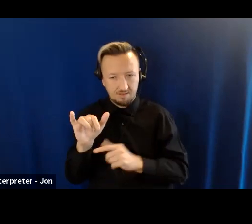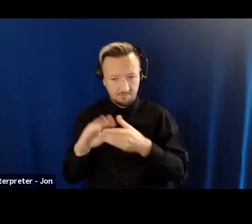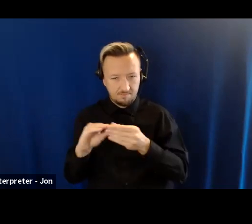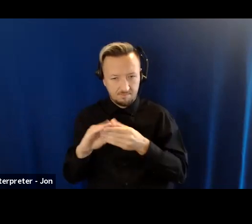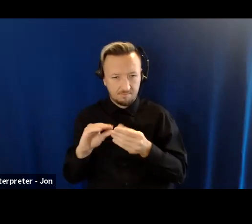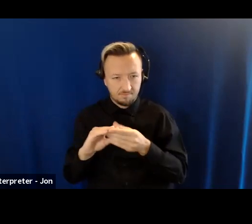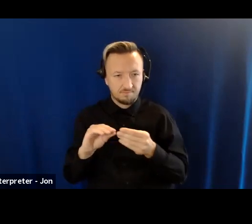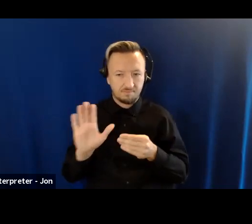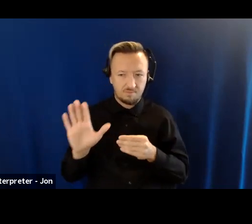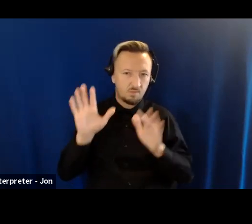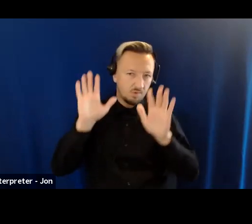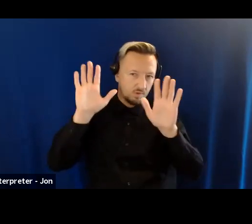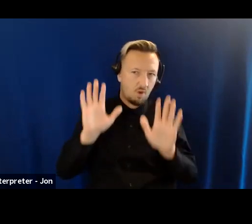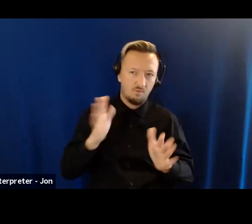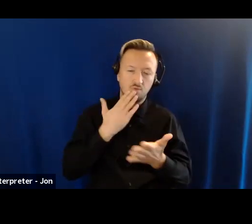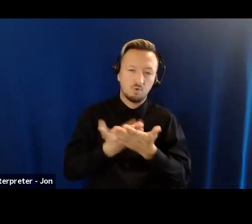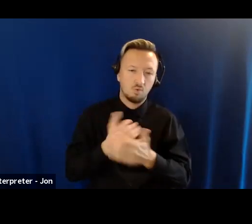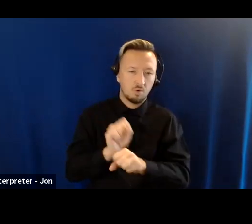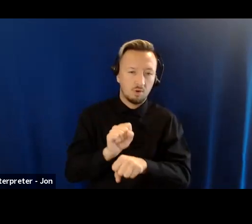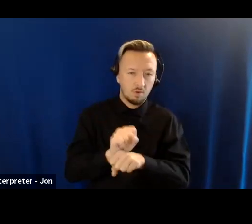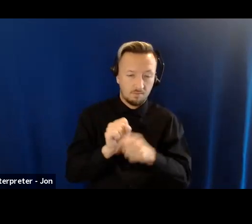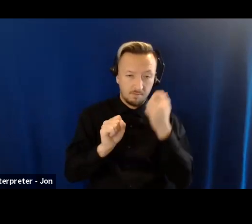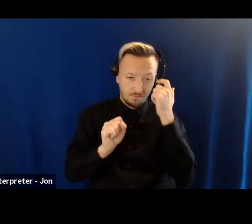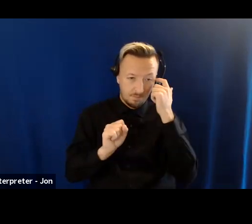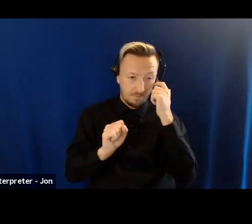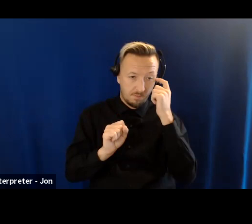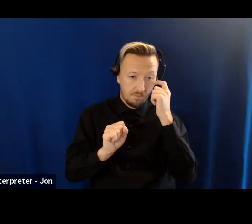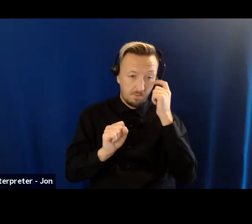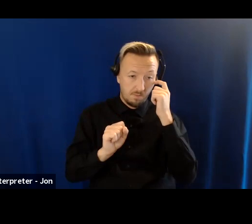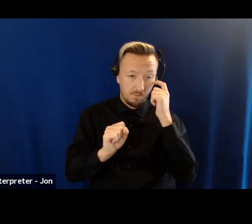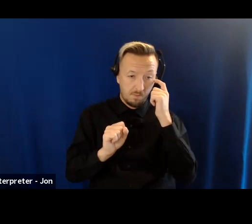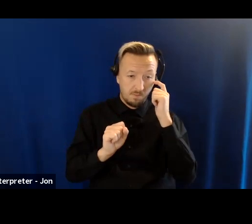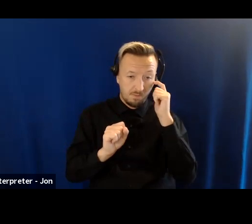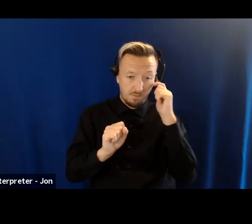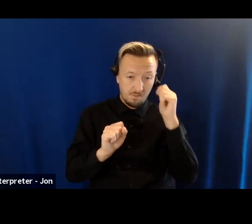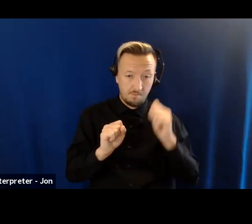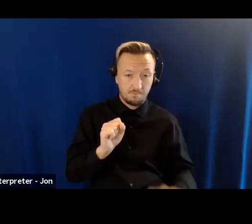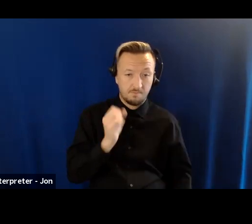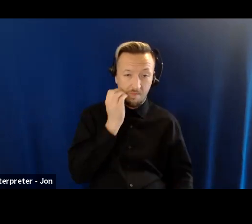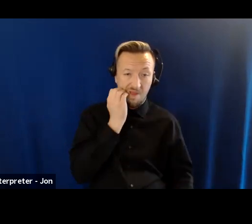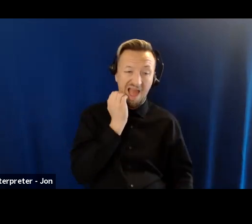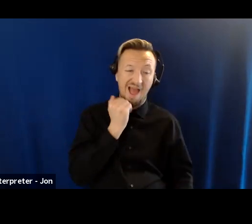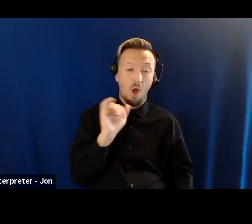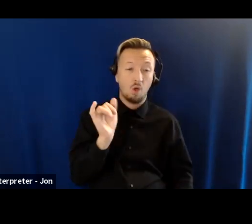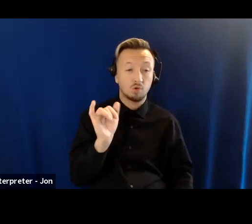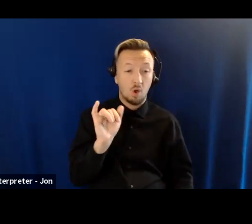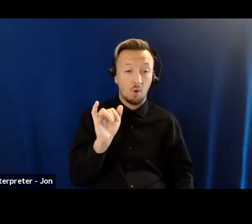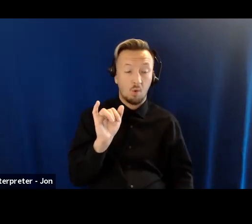great work that they are doing. I will